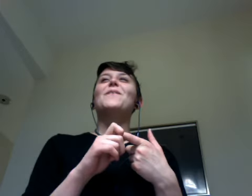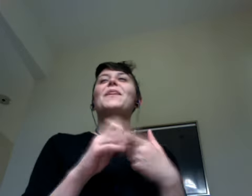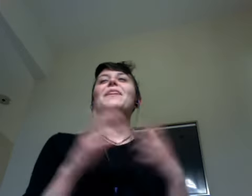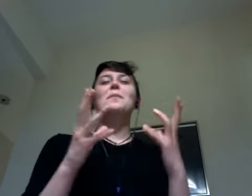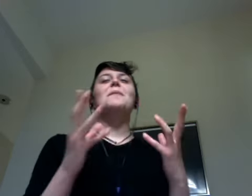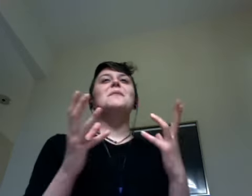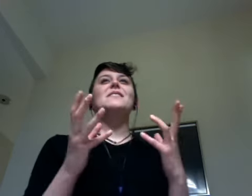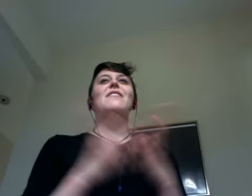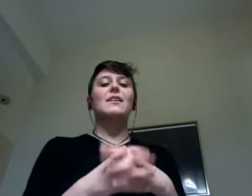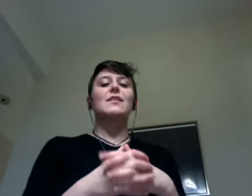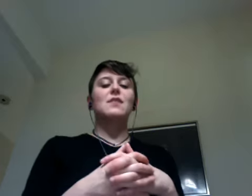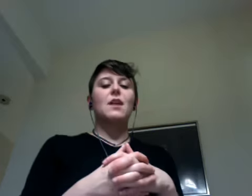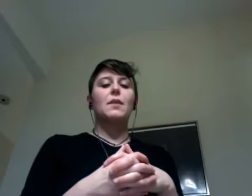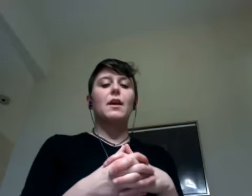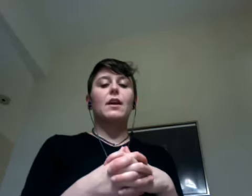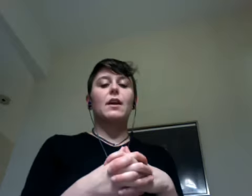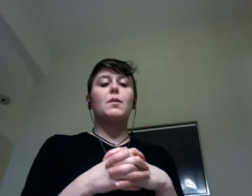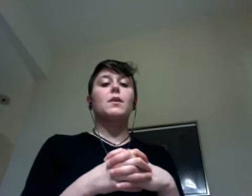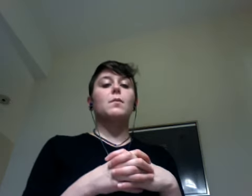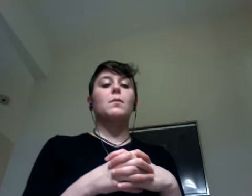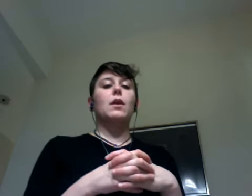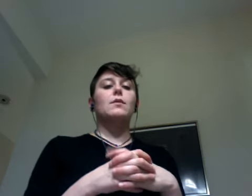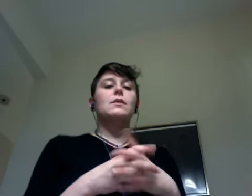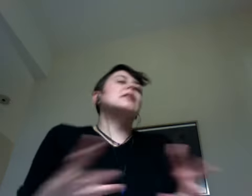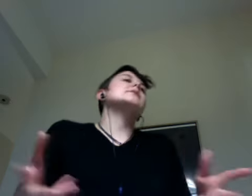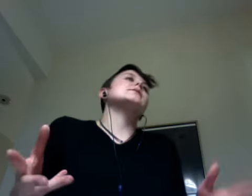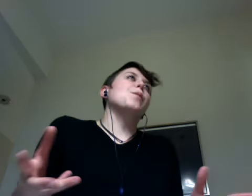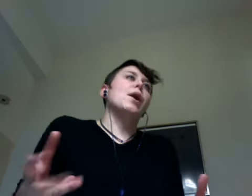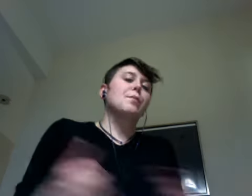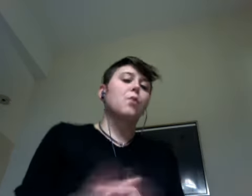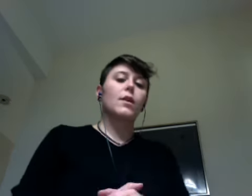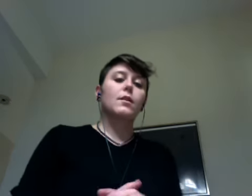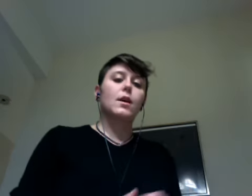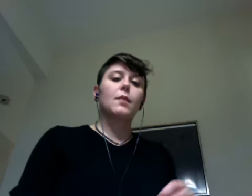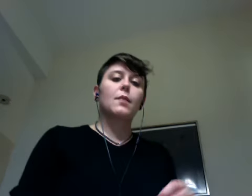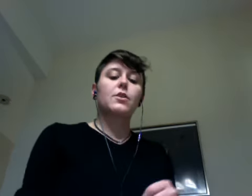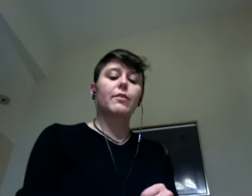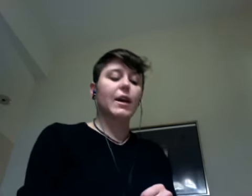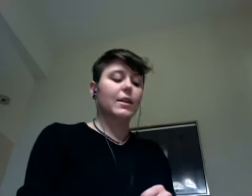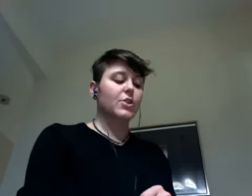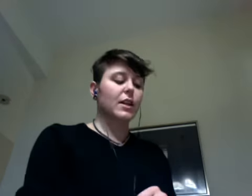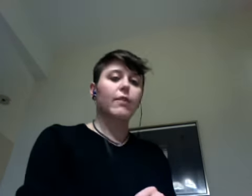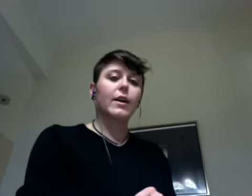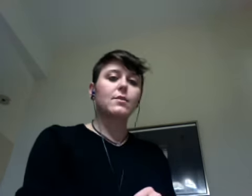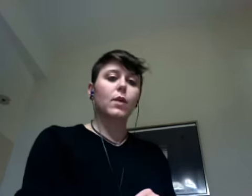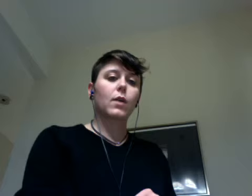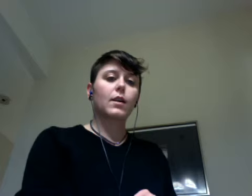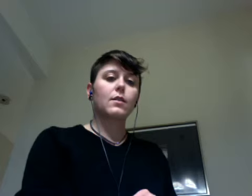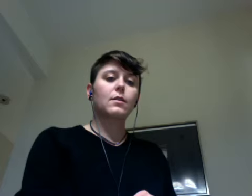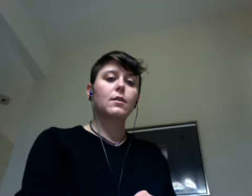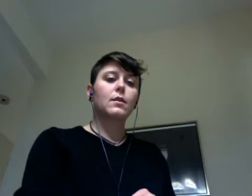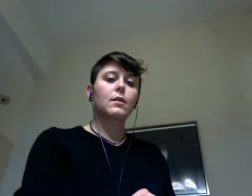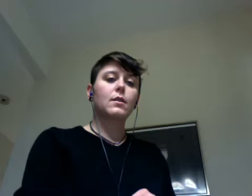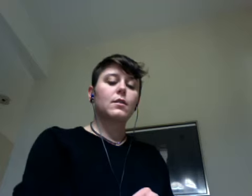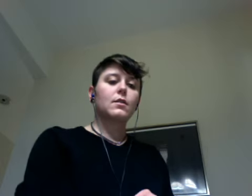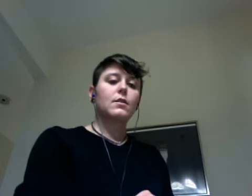what the purpose of that is, and I think it must be at least somewhat important, considering the fact that she clarifies what it is.